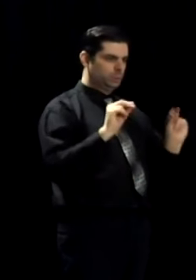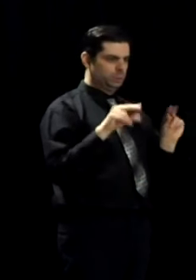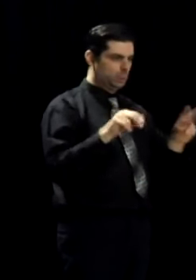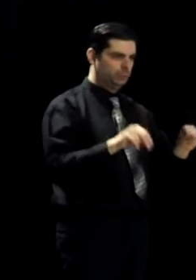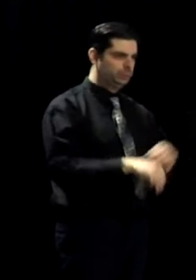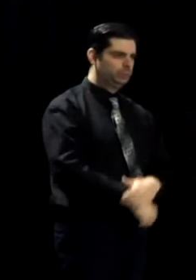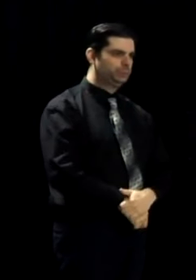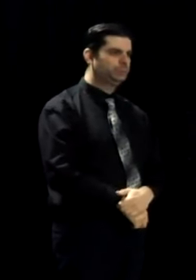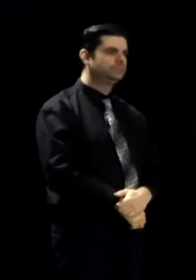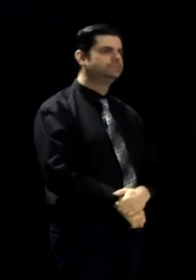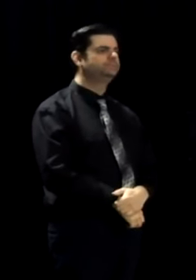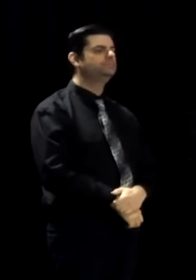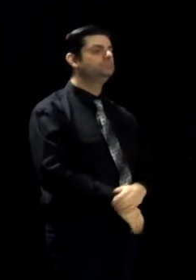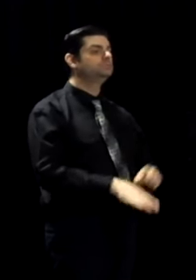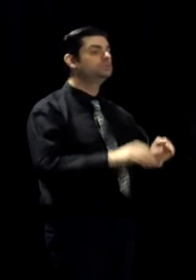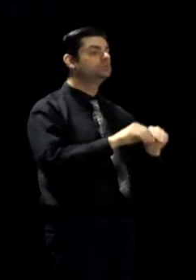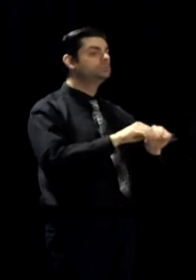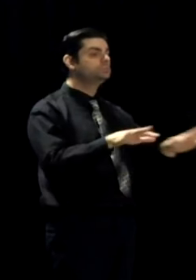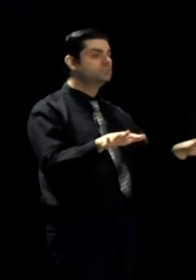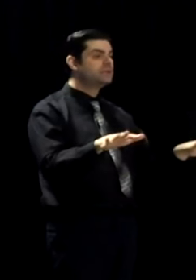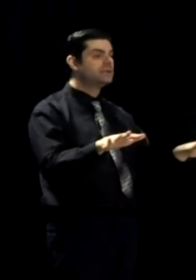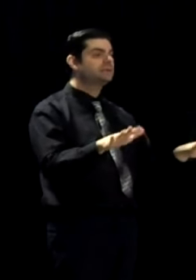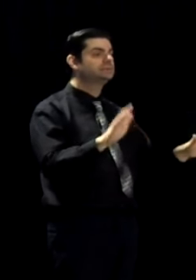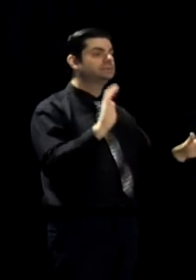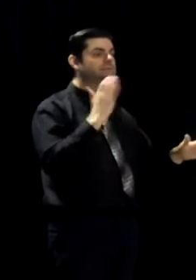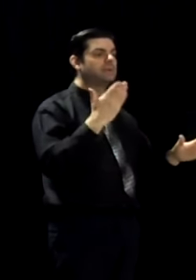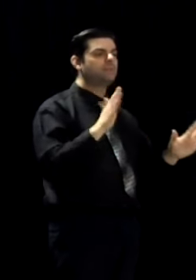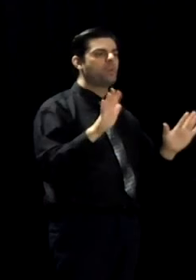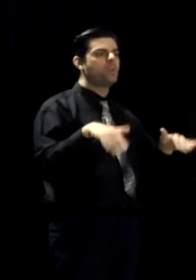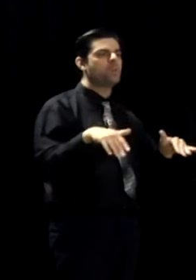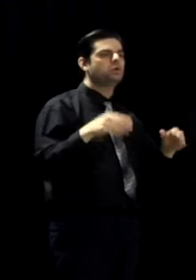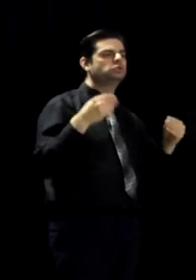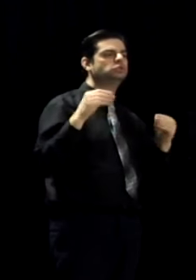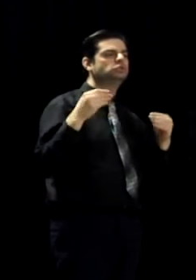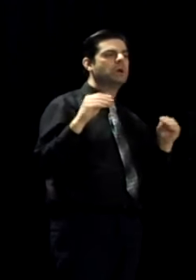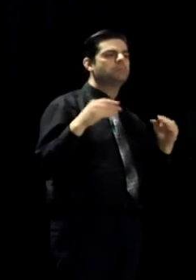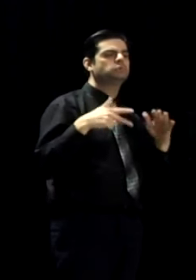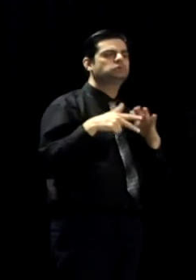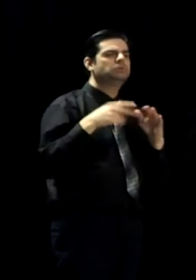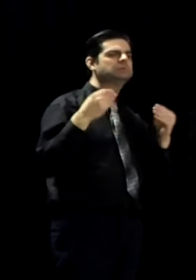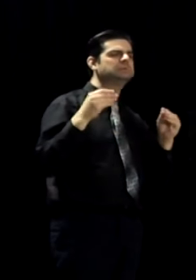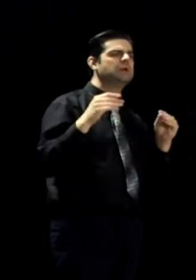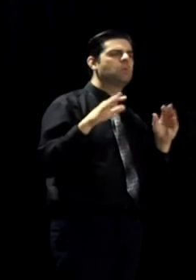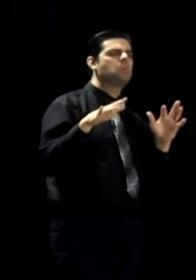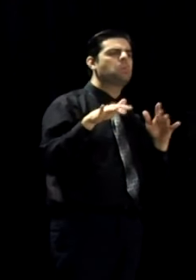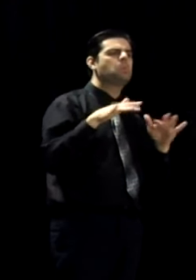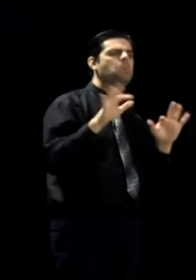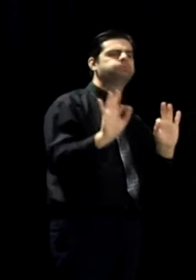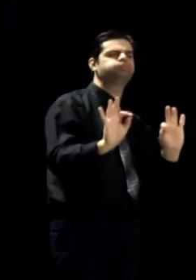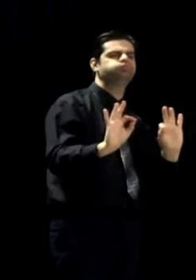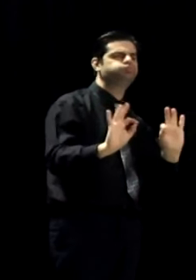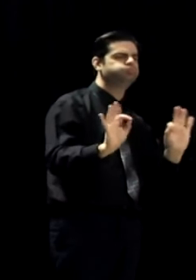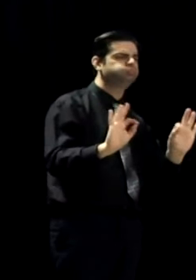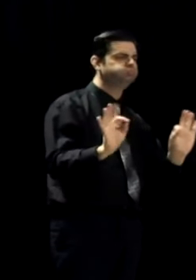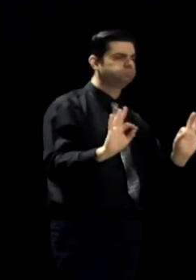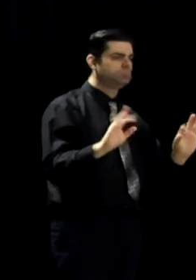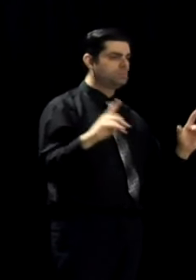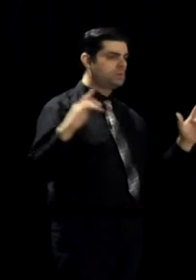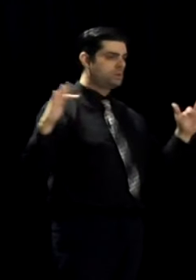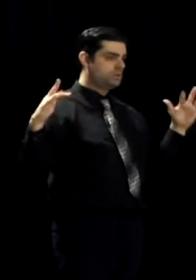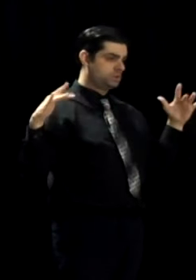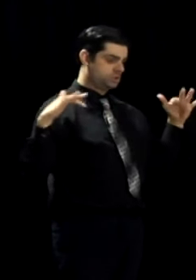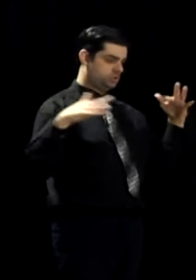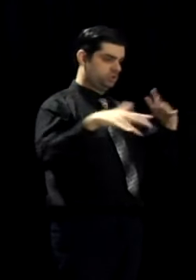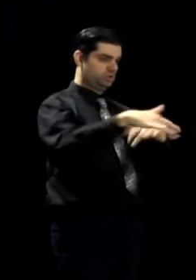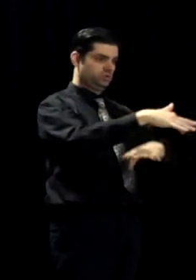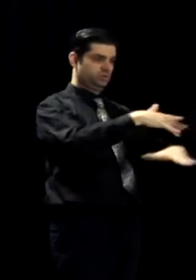spread, it seems harmless, right? And it is harmless. No one's trying to do anything wrong, but you put that many people together, touching